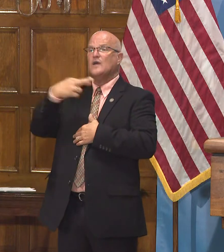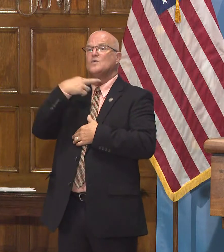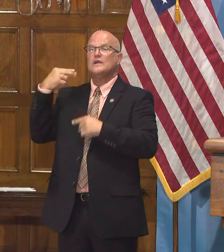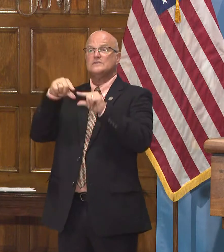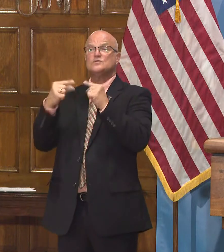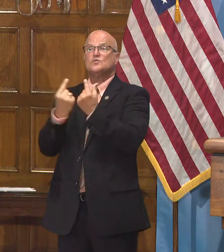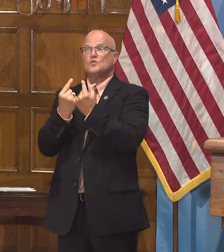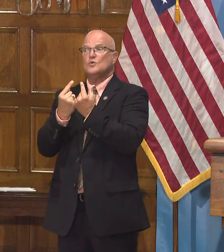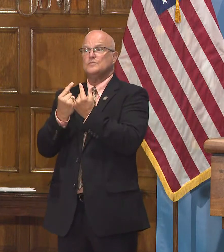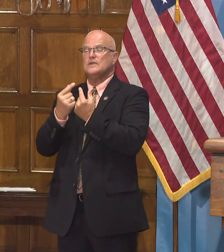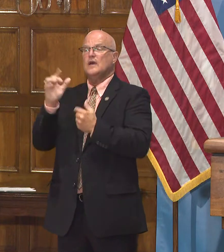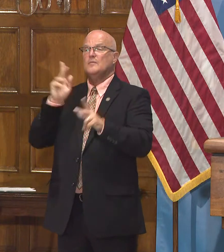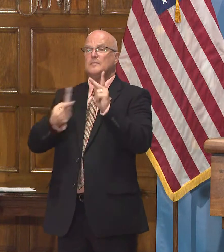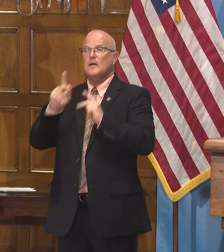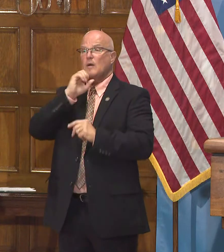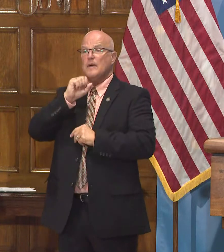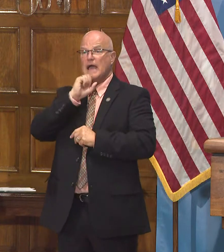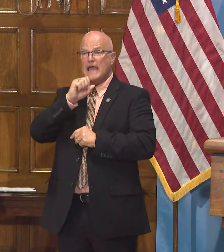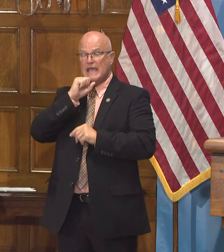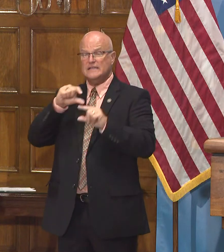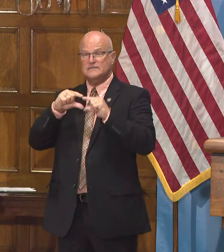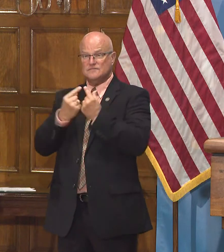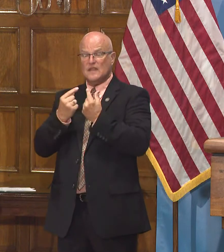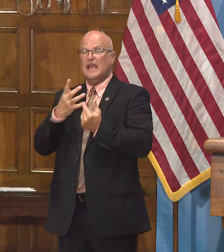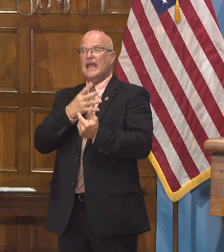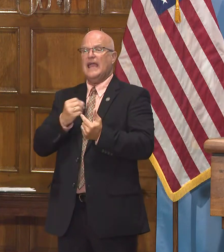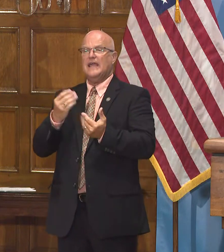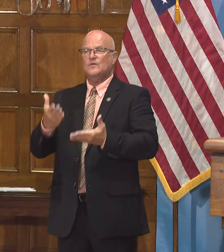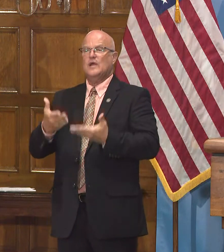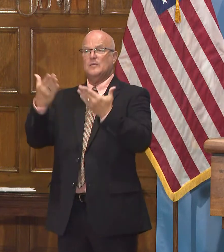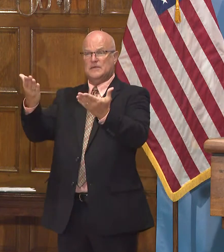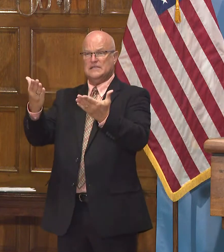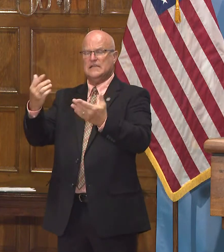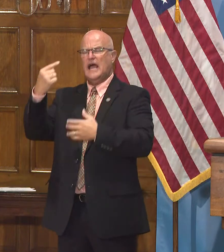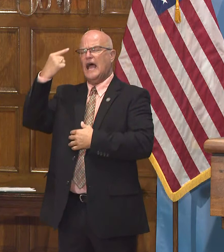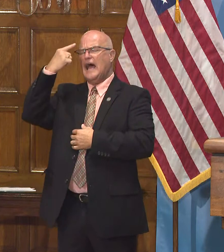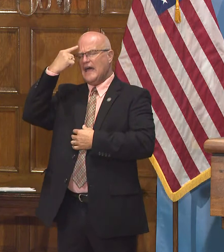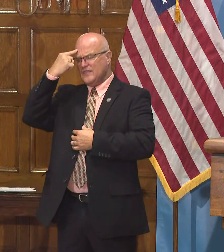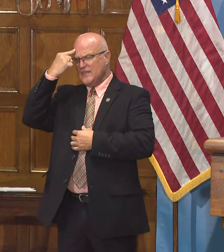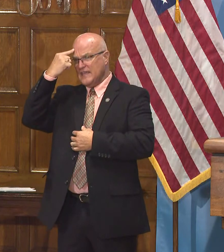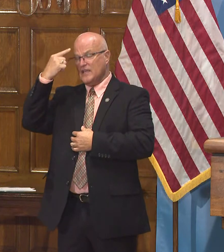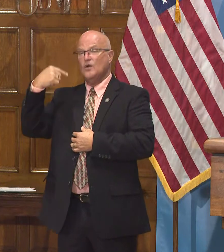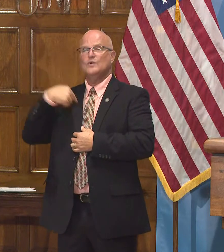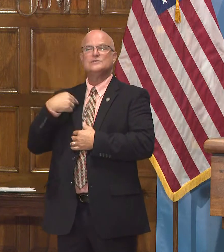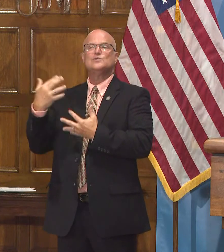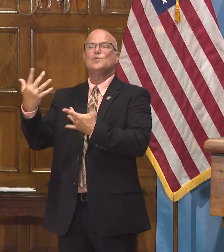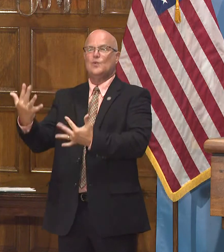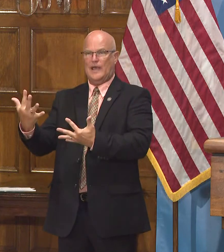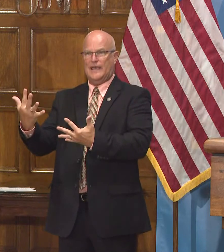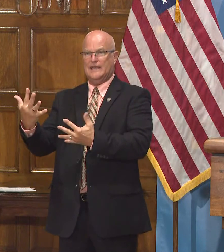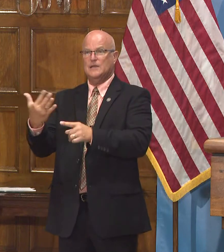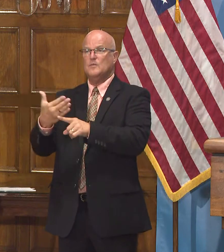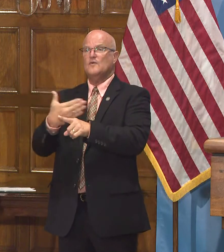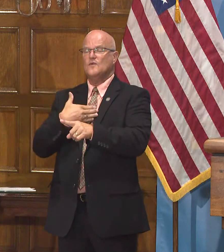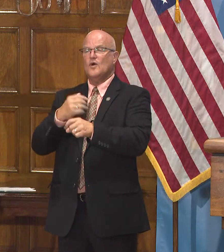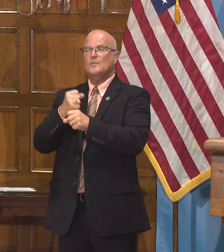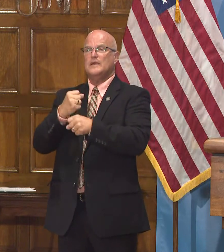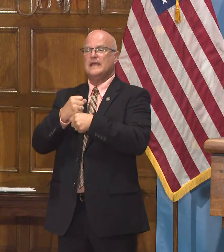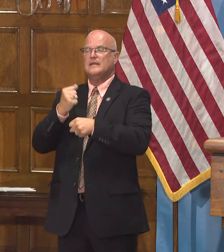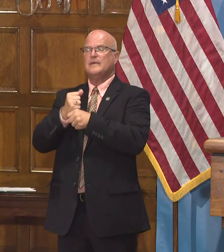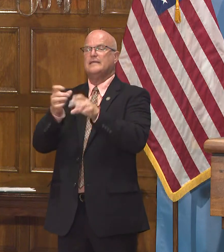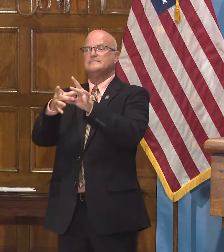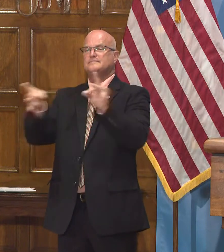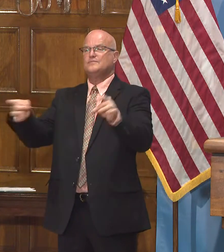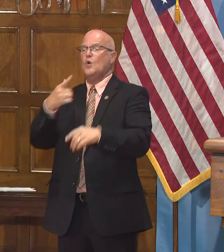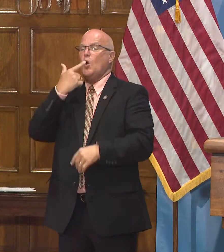those individuals by age, and a recommendation will be made. I think that we need to wait for that data in order before we begin to make statements